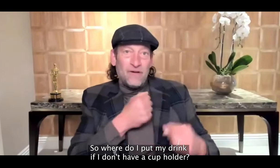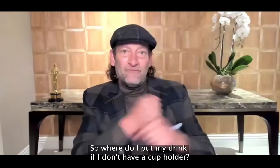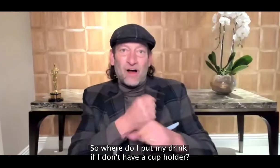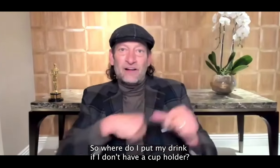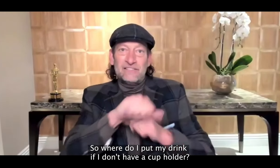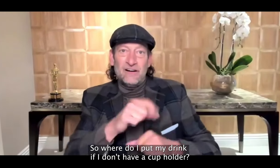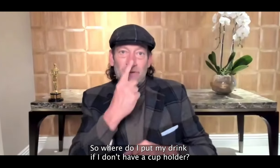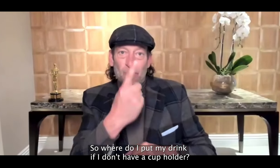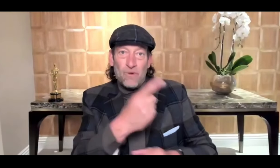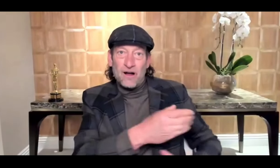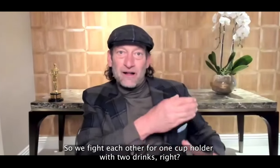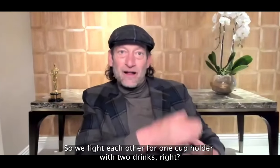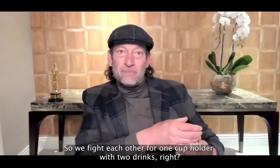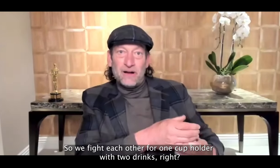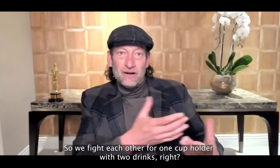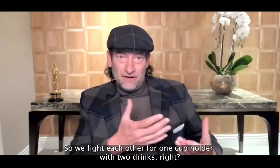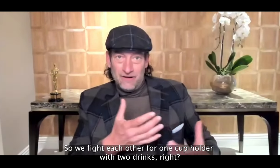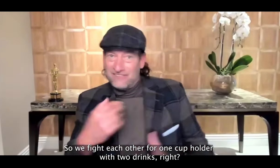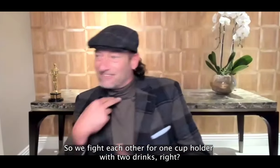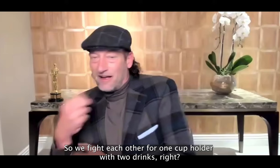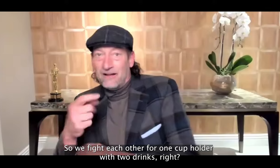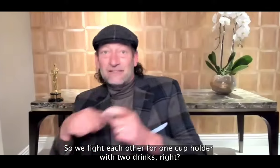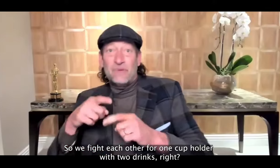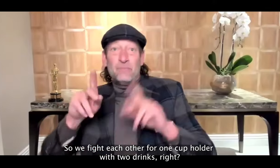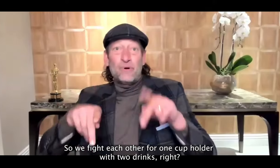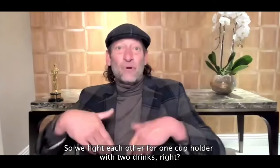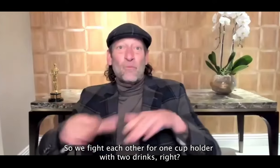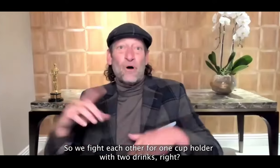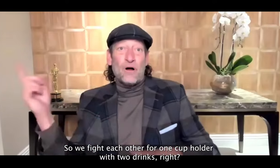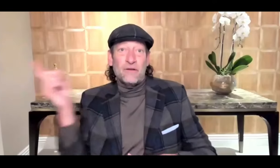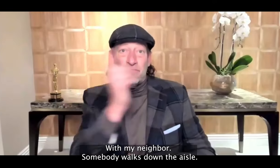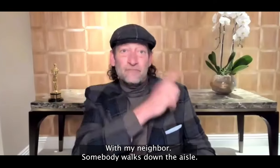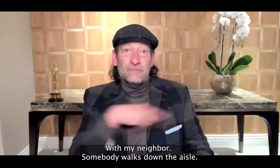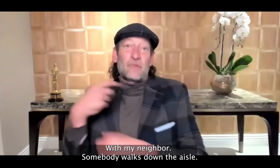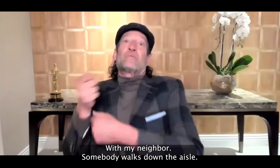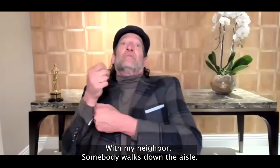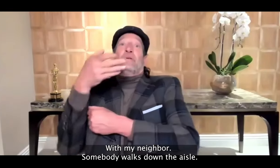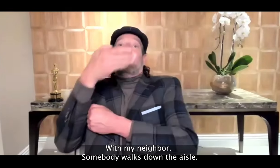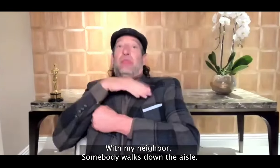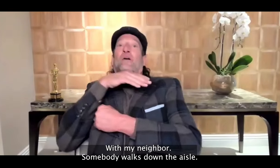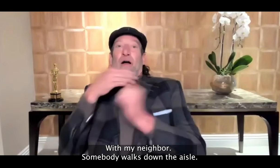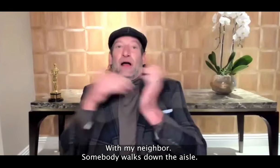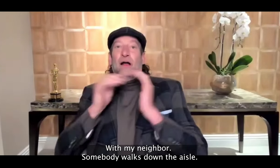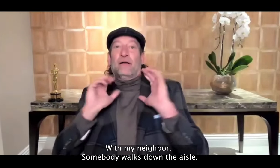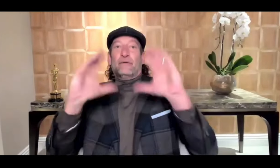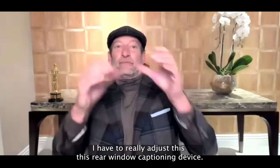drink if I don't have a cup holder? So we fight each other for one cup holder with two drinks, right? With my neighbor. Or if somebody walks down the aisle, I have